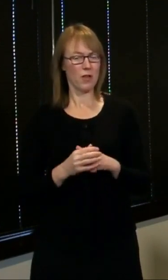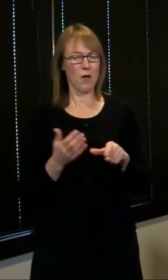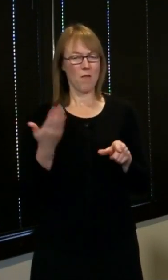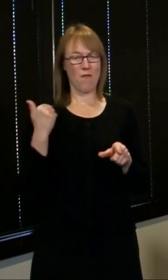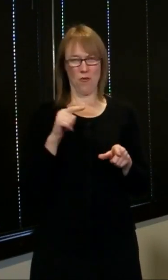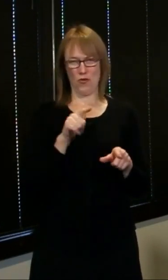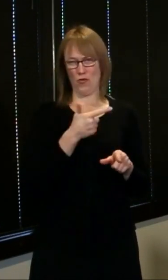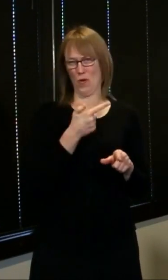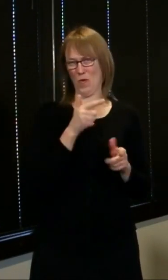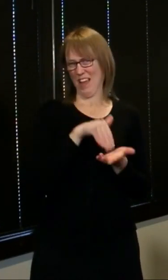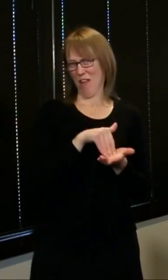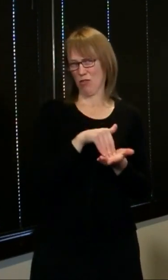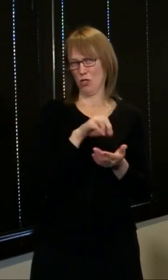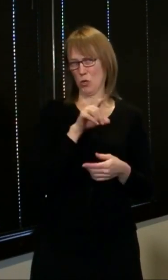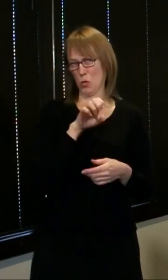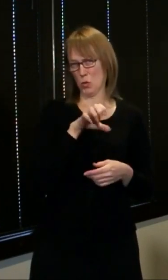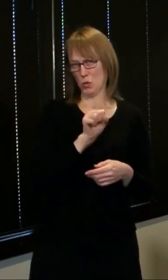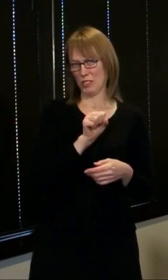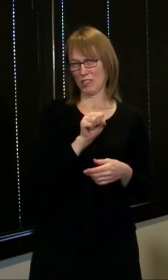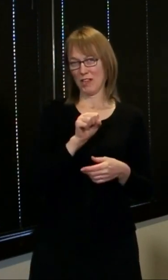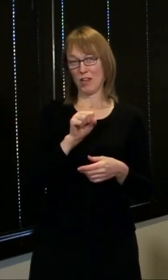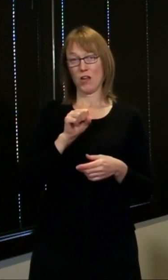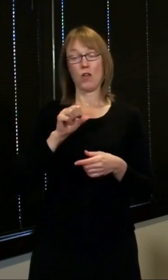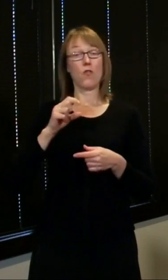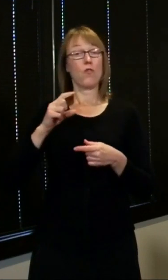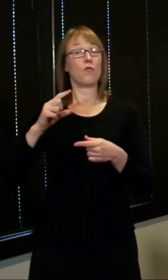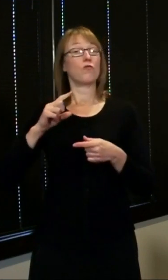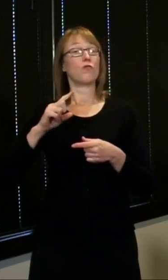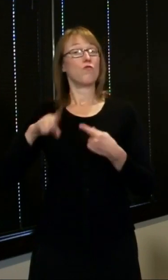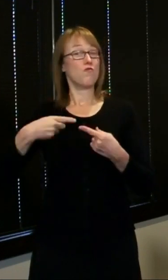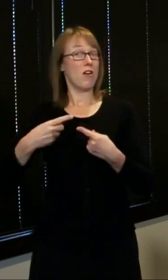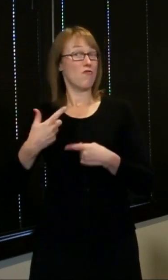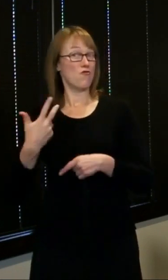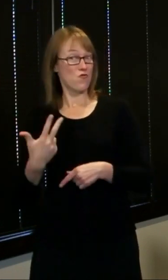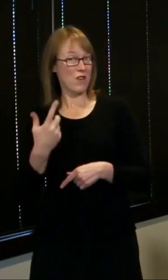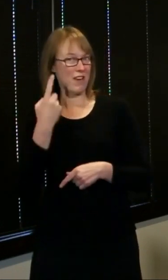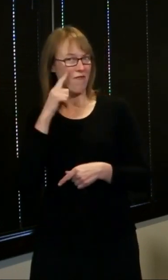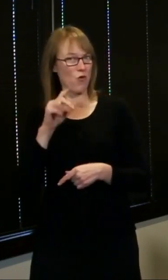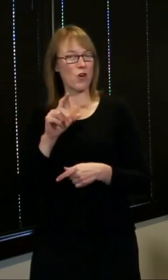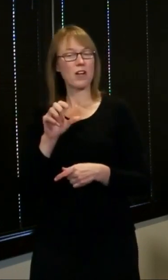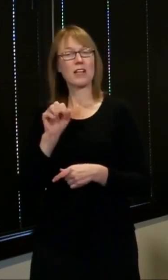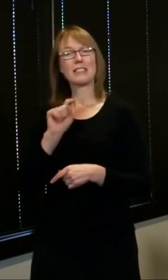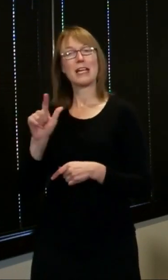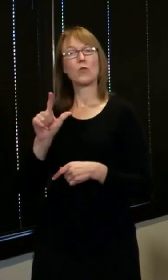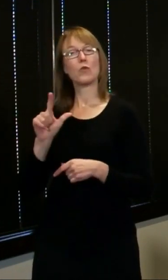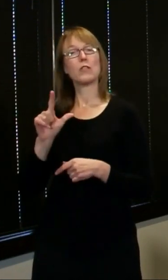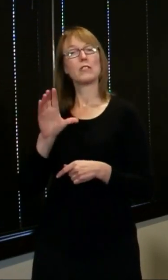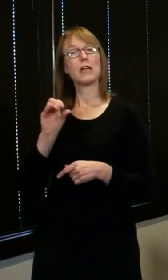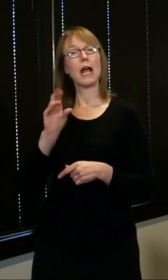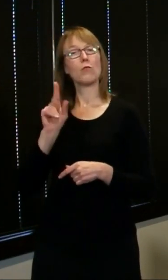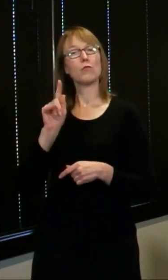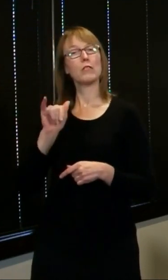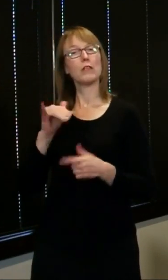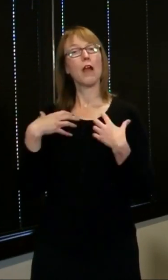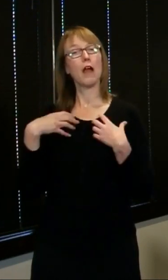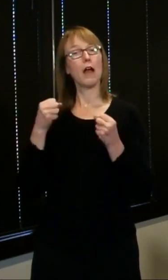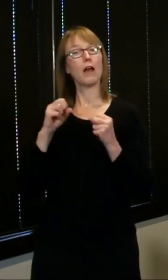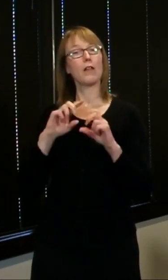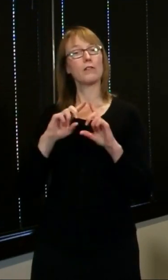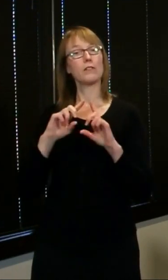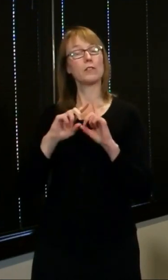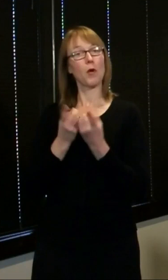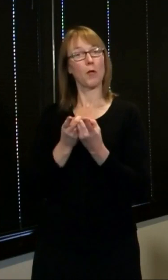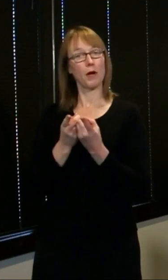21,000 doses. Round 3 of that will be going to the St. Louis County Health Department. And then you can see the allotment also by